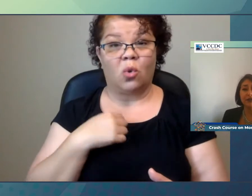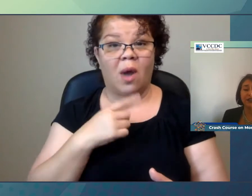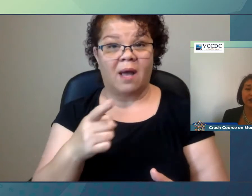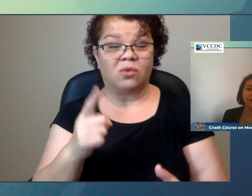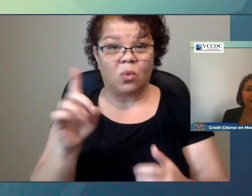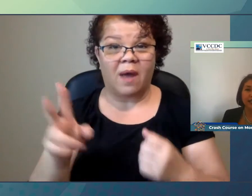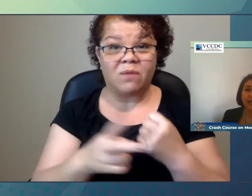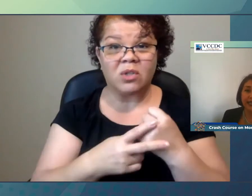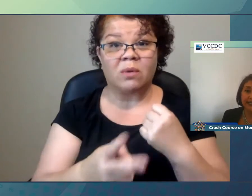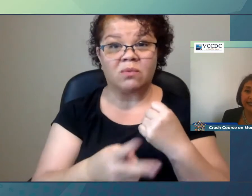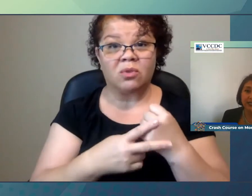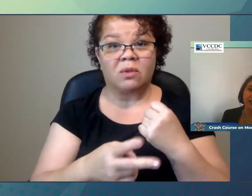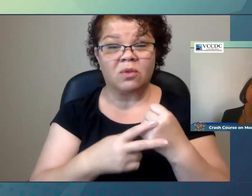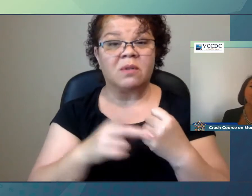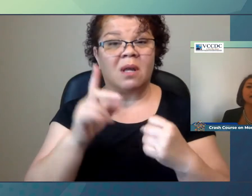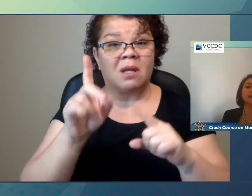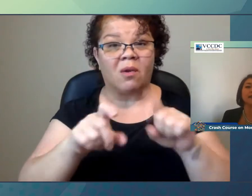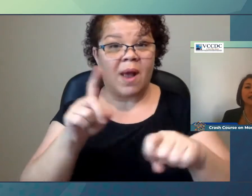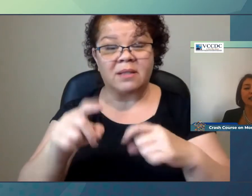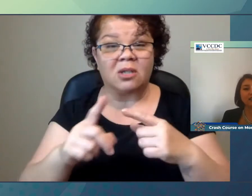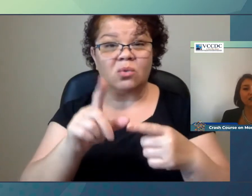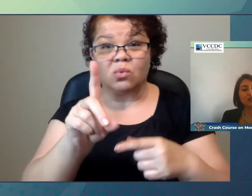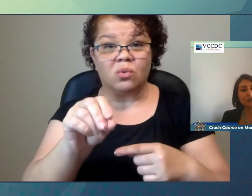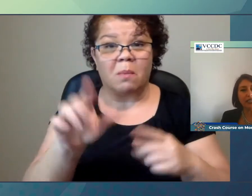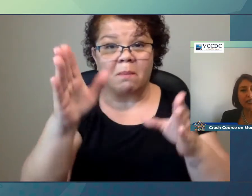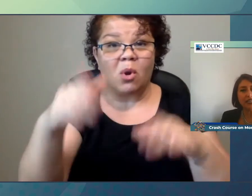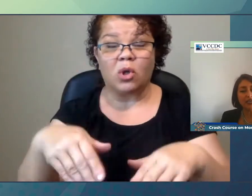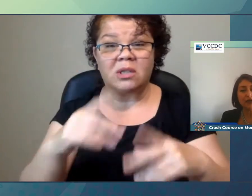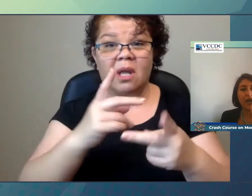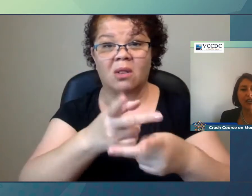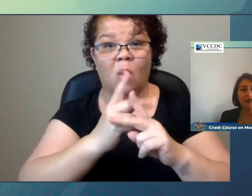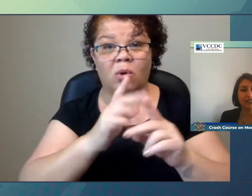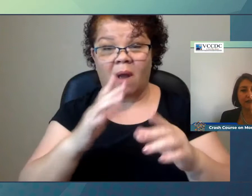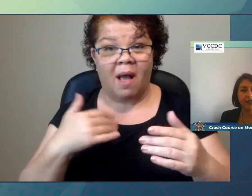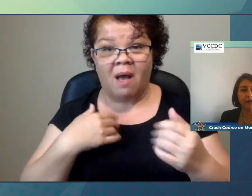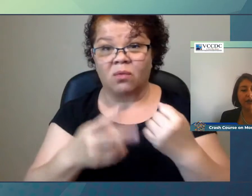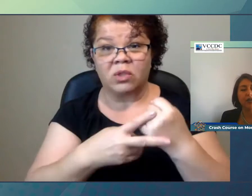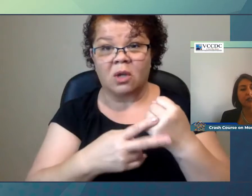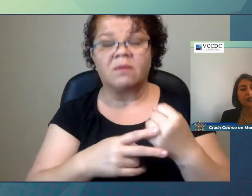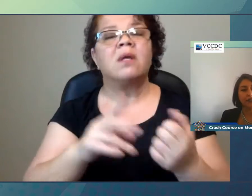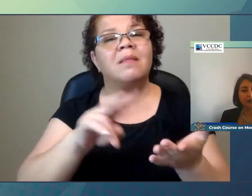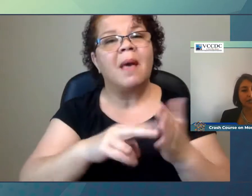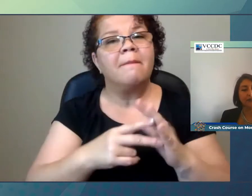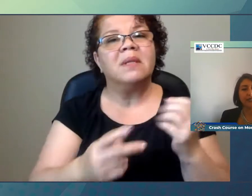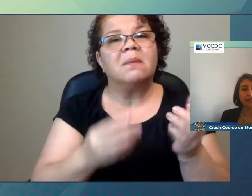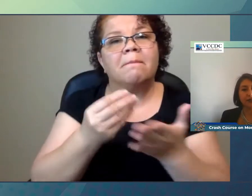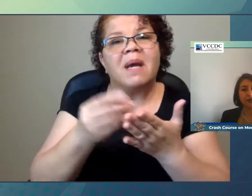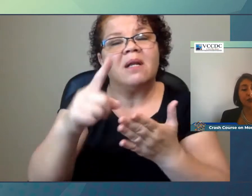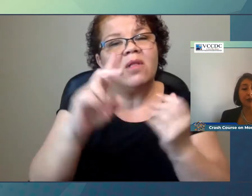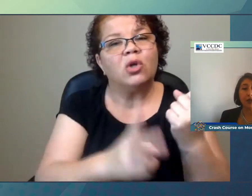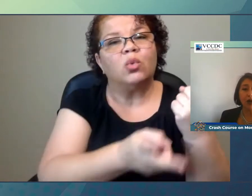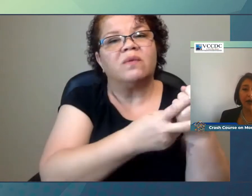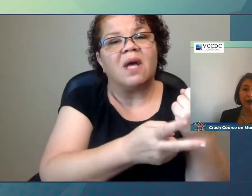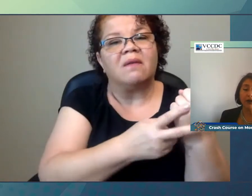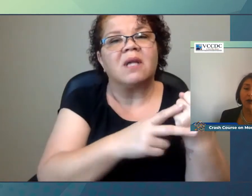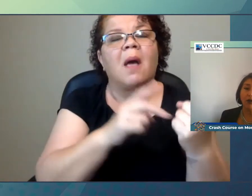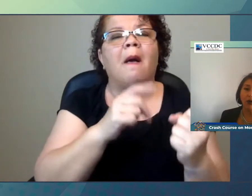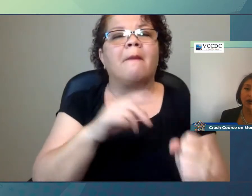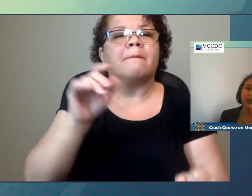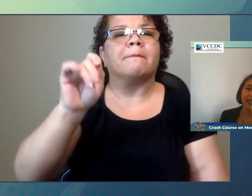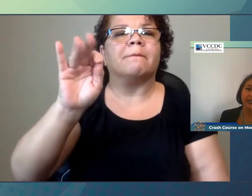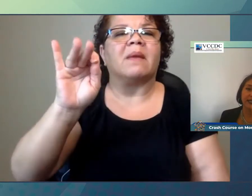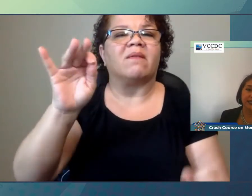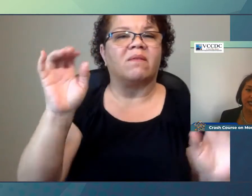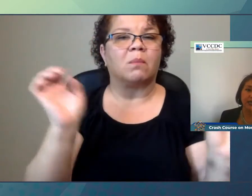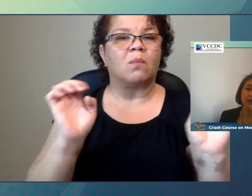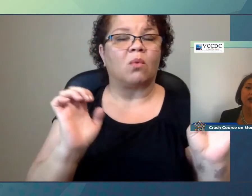reserves? Reserves. What the heck is this, do you ask? It's just money that you have saved up. Sometimes lenders will require